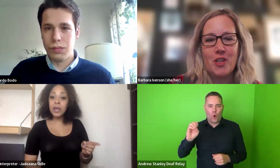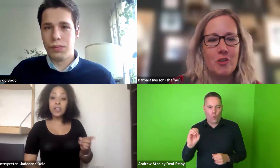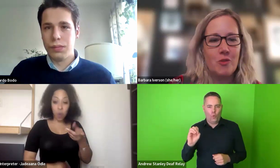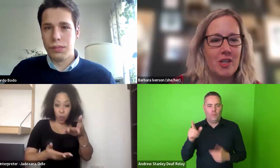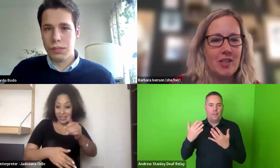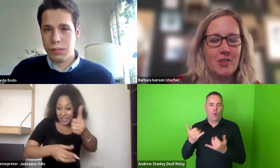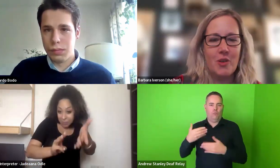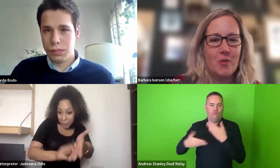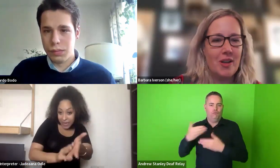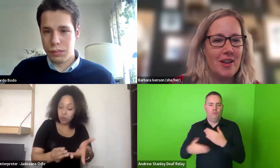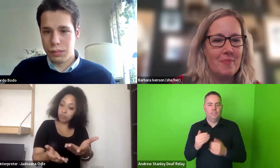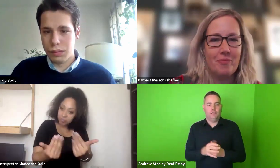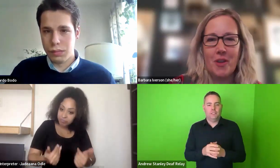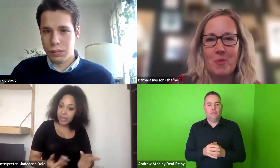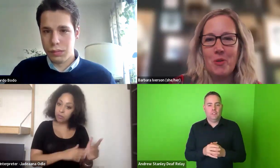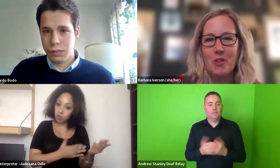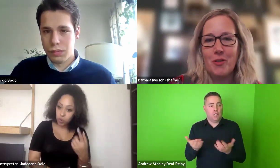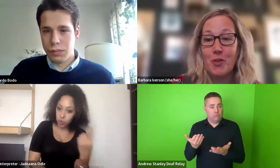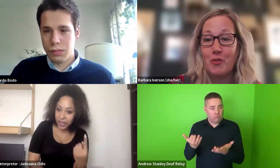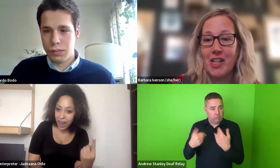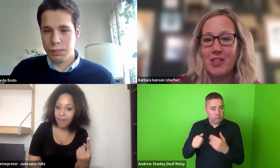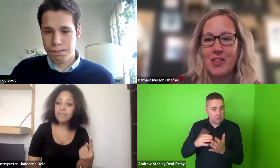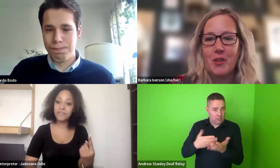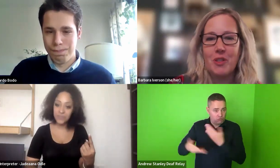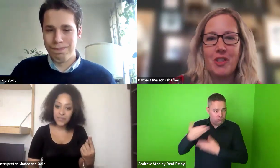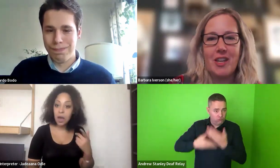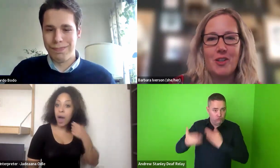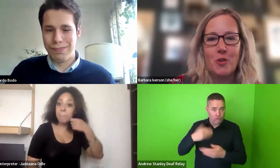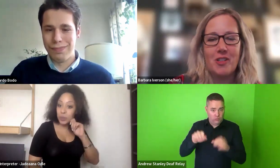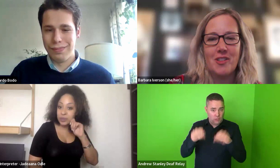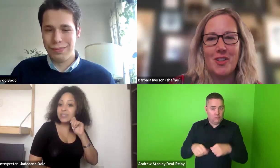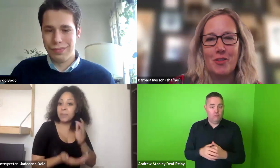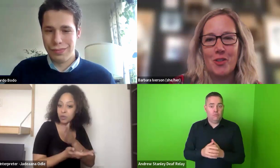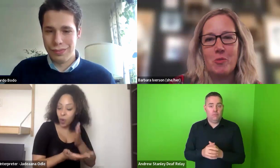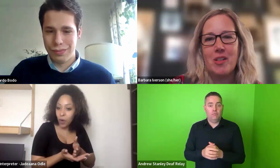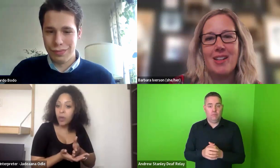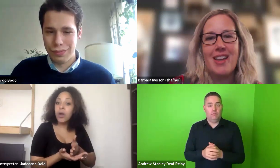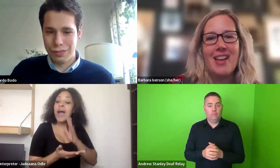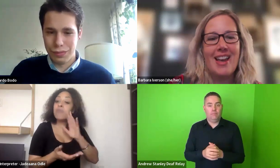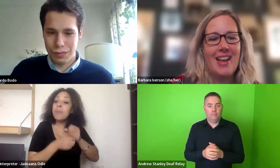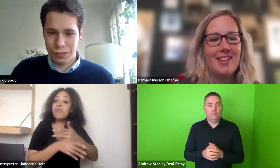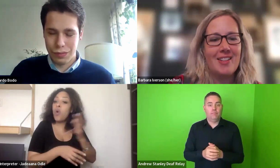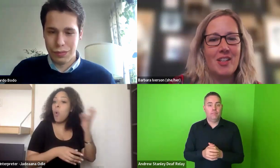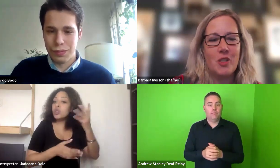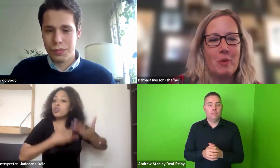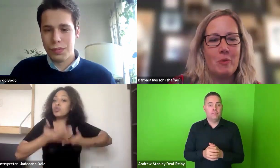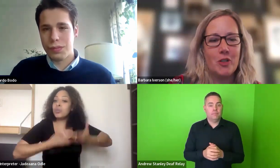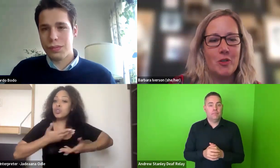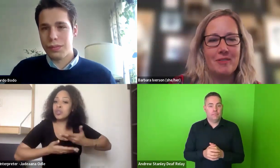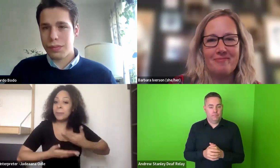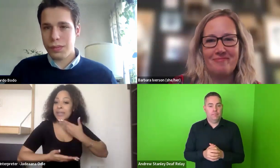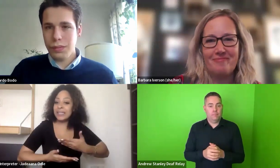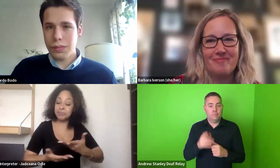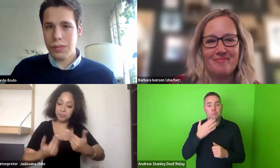the work that you're doing. So unmute yourself. Don't forget to start with a short self-description and tell us about